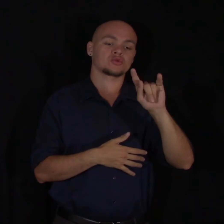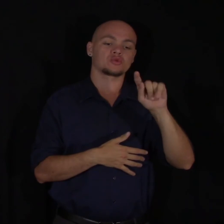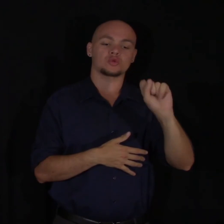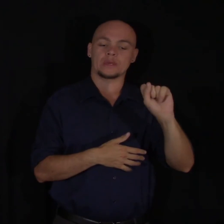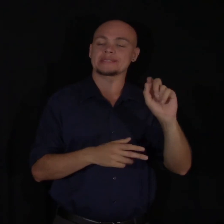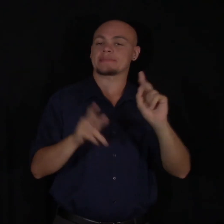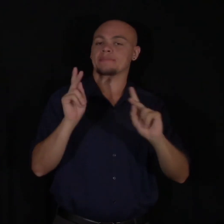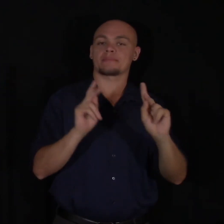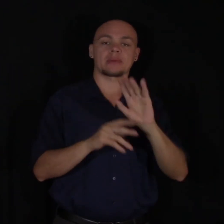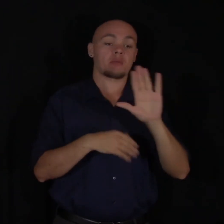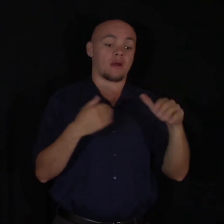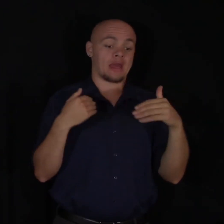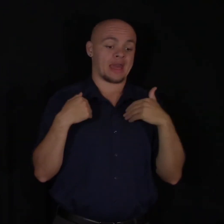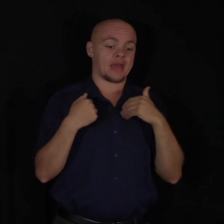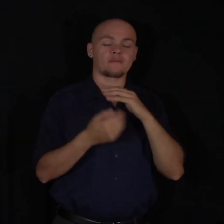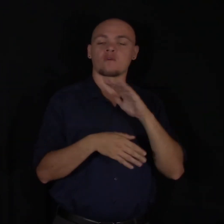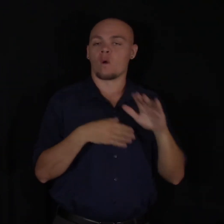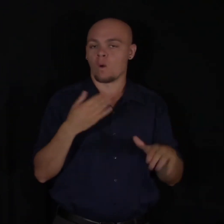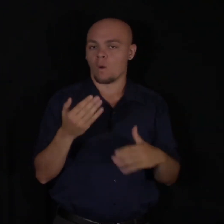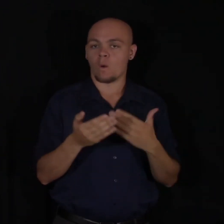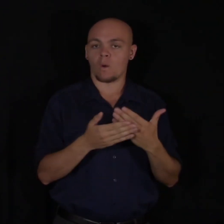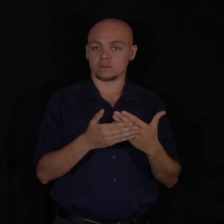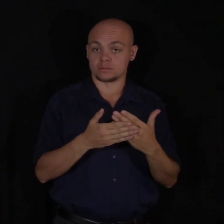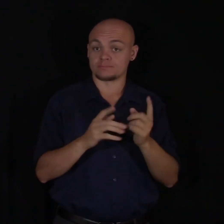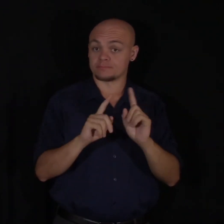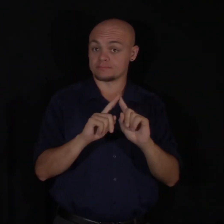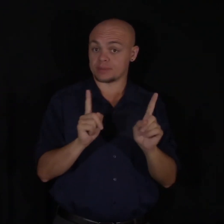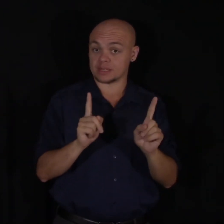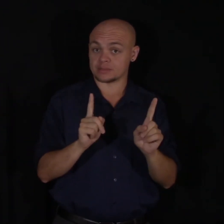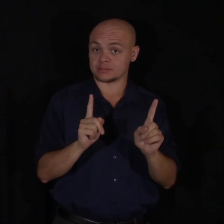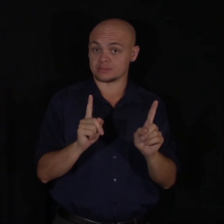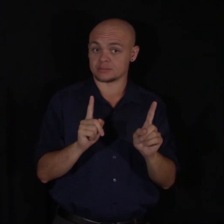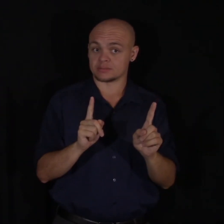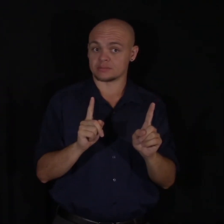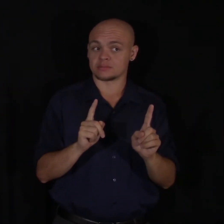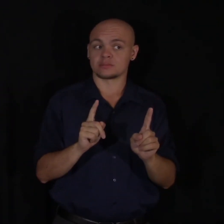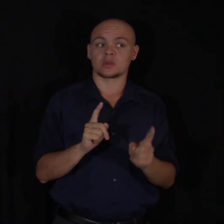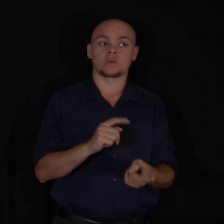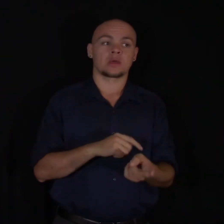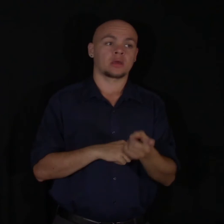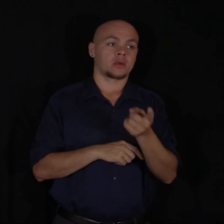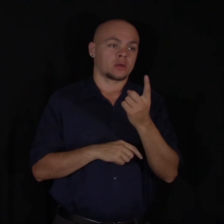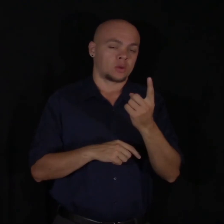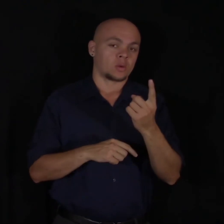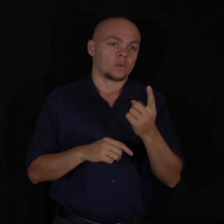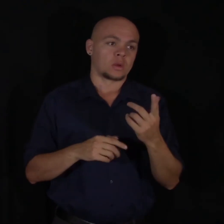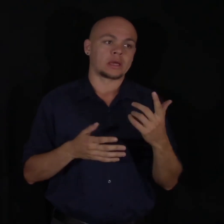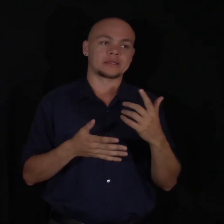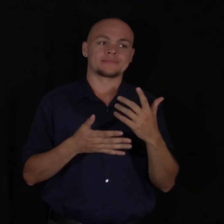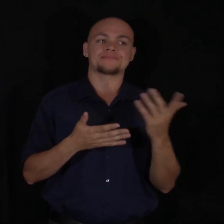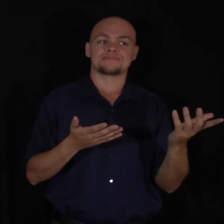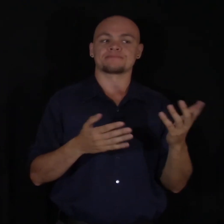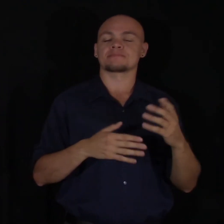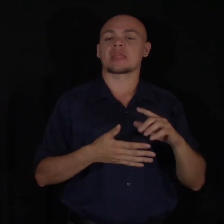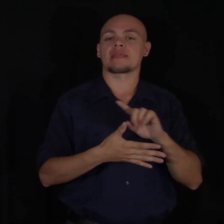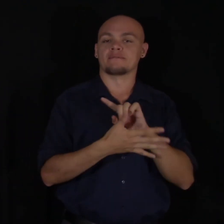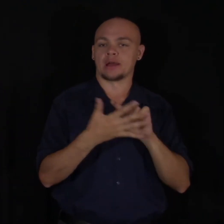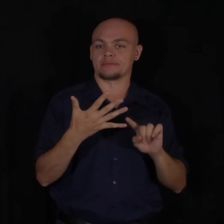every single human being, however, with a scale. These 5 traits